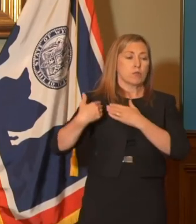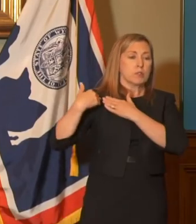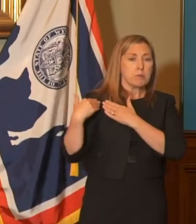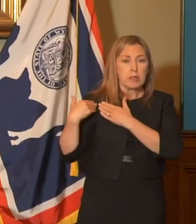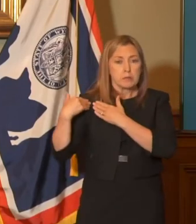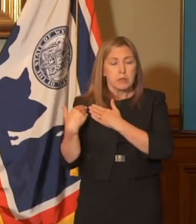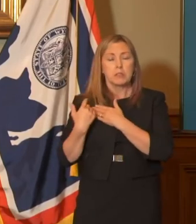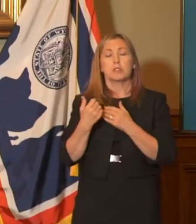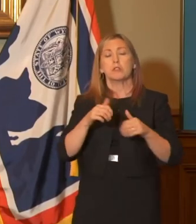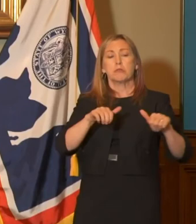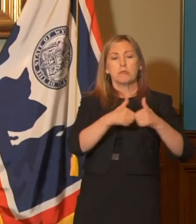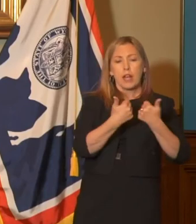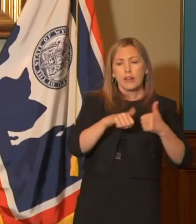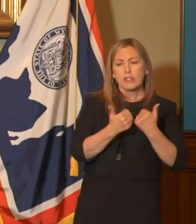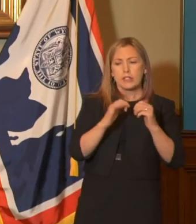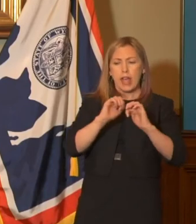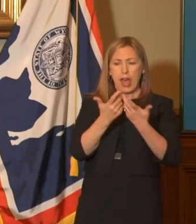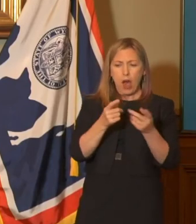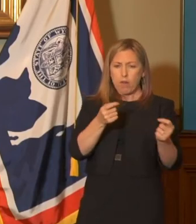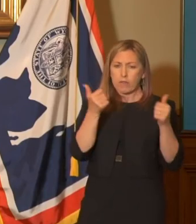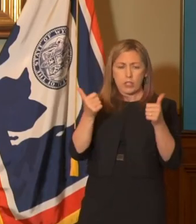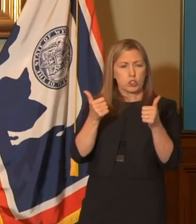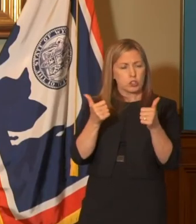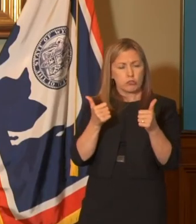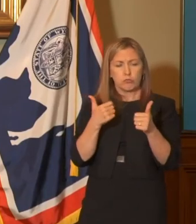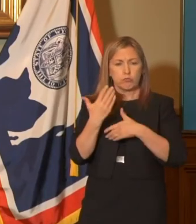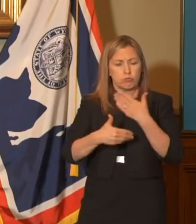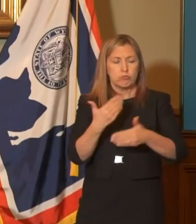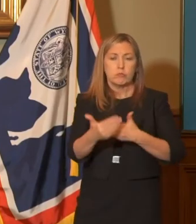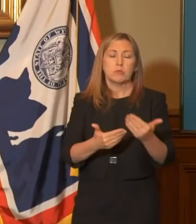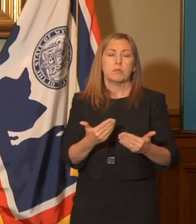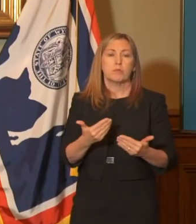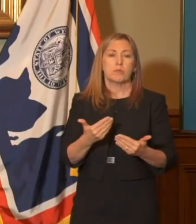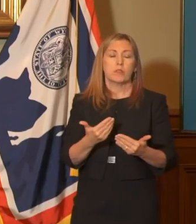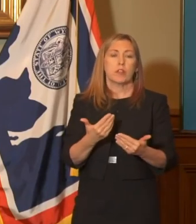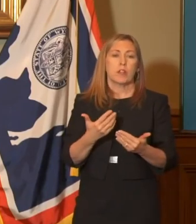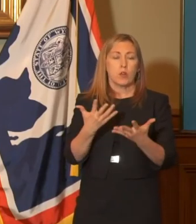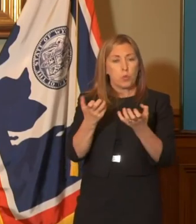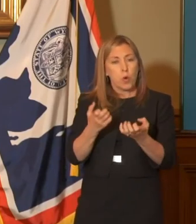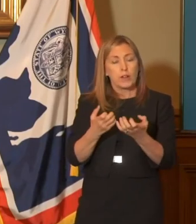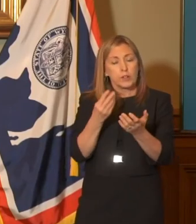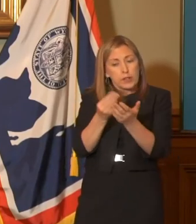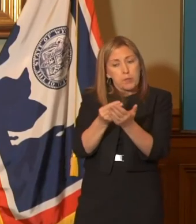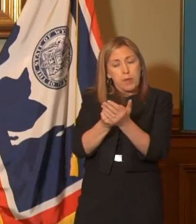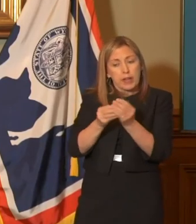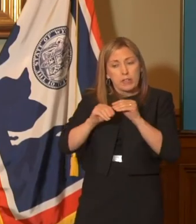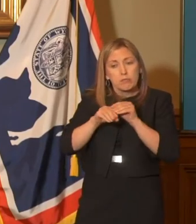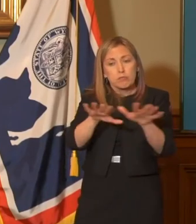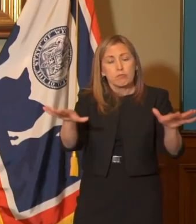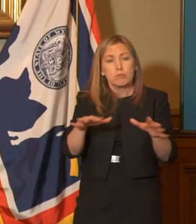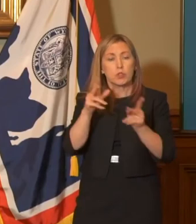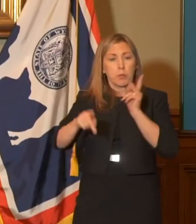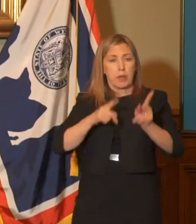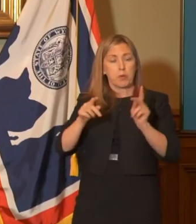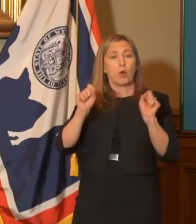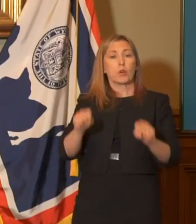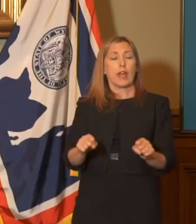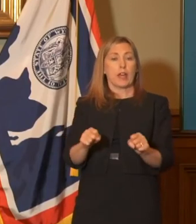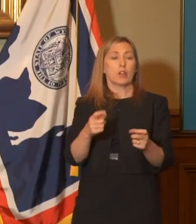we get that done quickly, and in a way that we can get these funds to people so they can use them quickly.